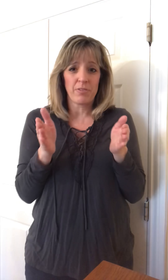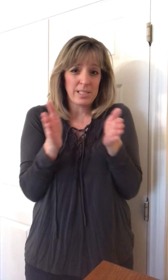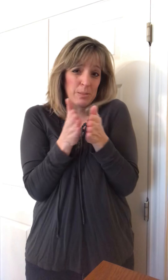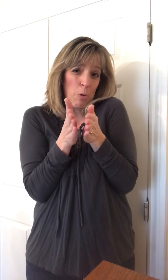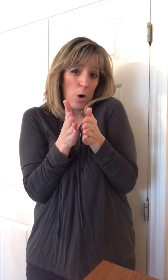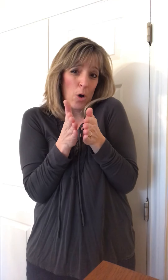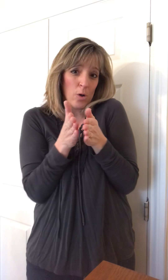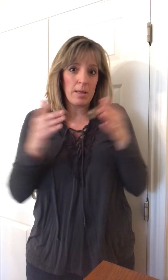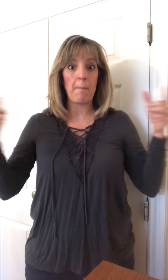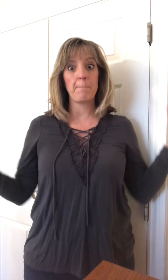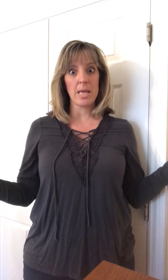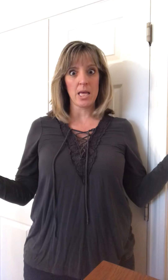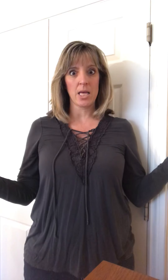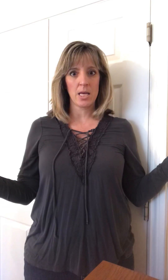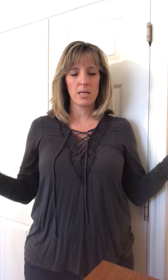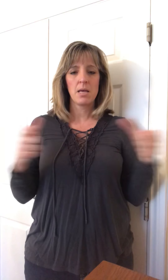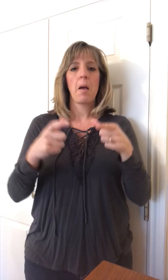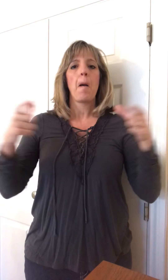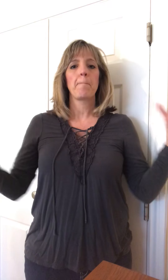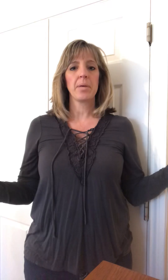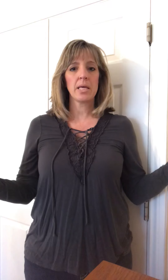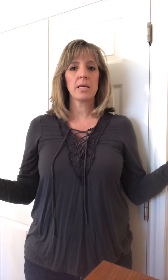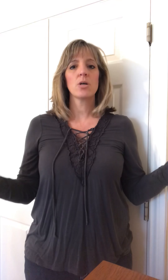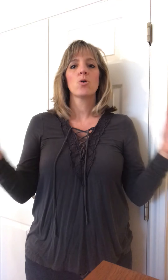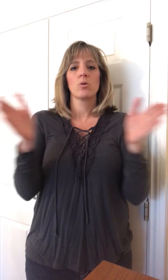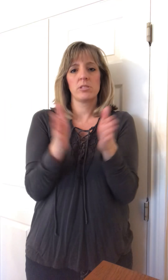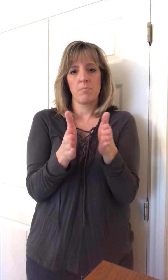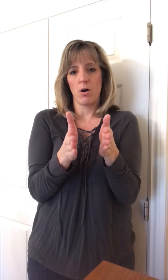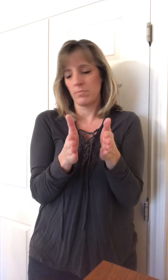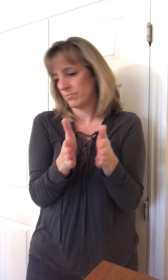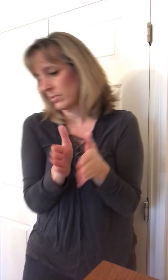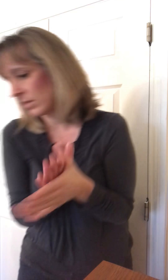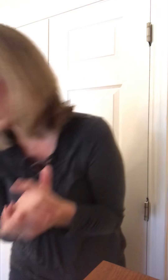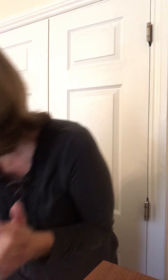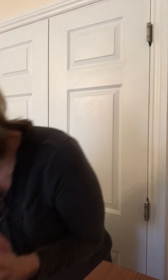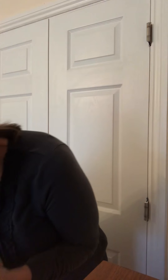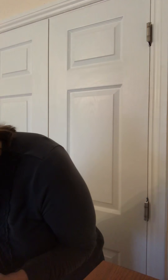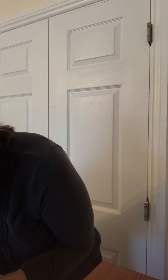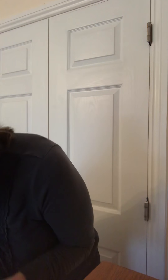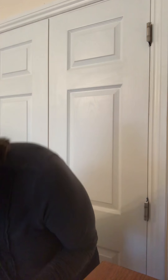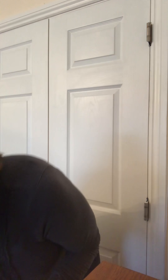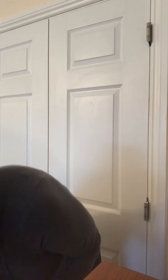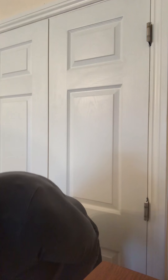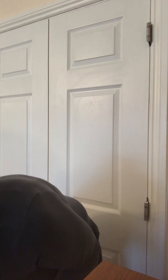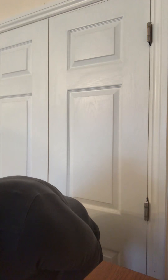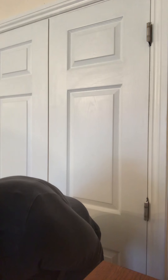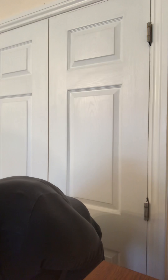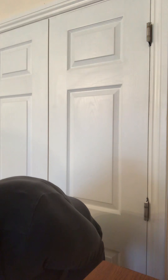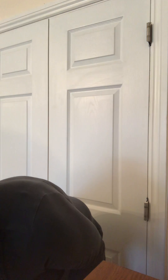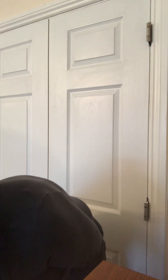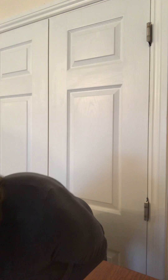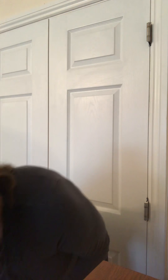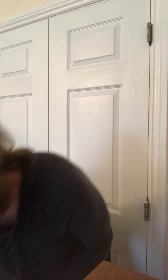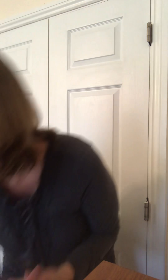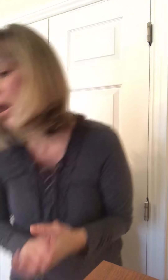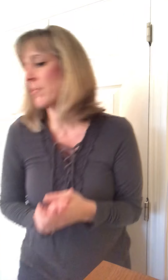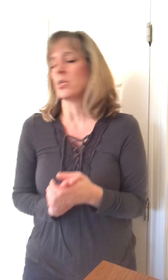face, small and big. Big or small, okay? 4 more. Some